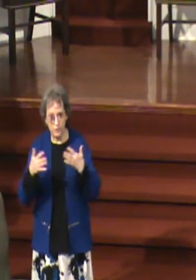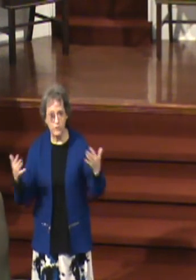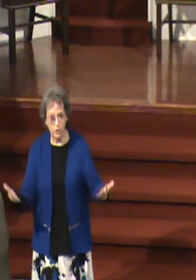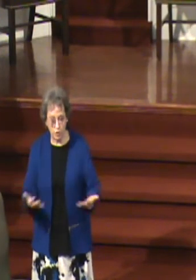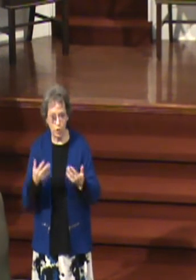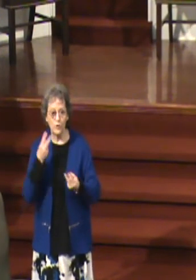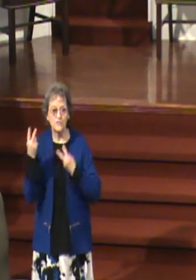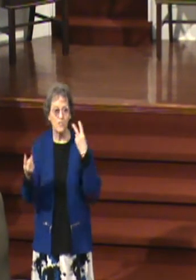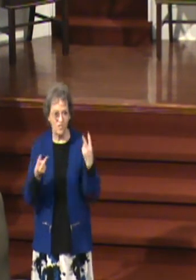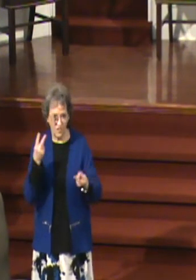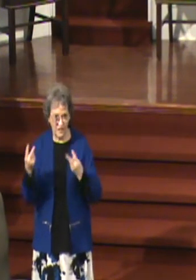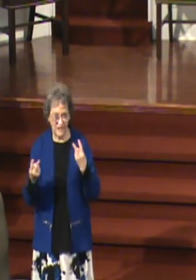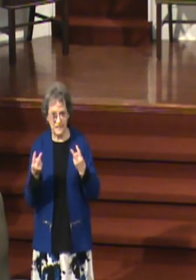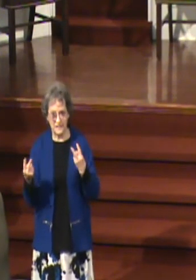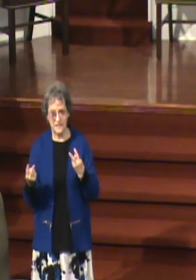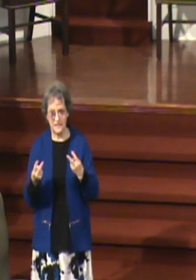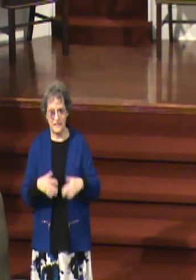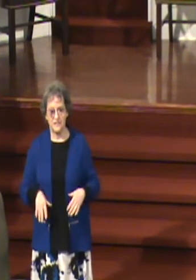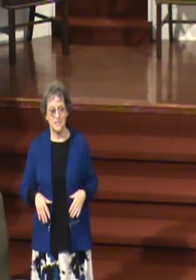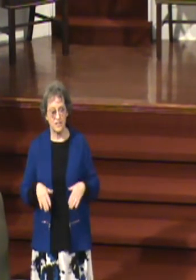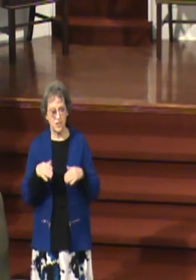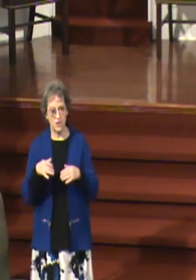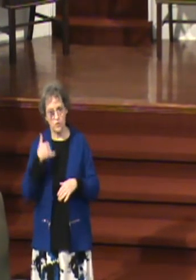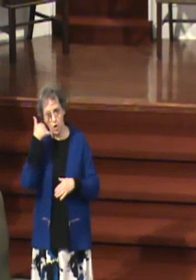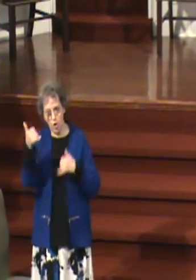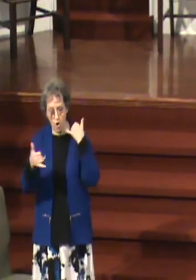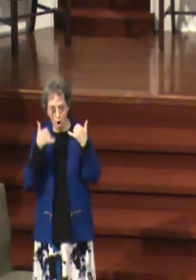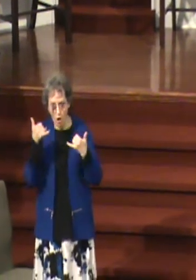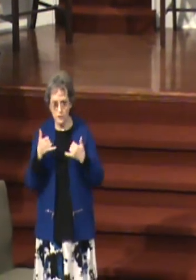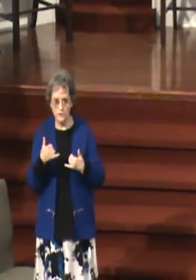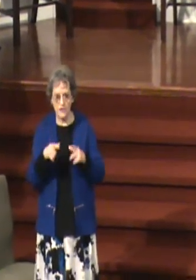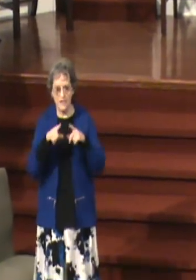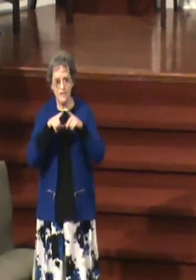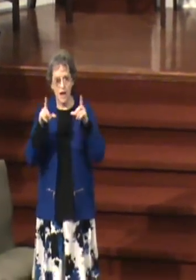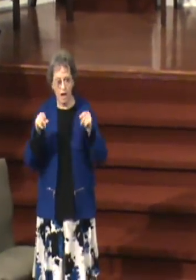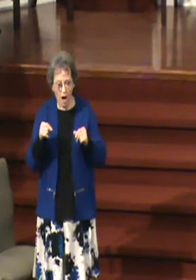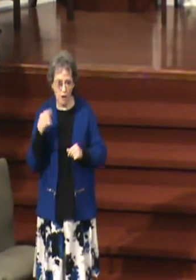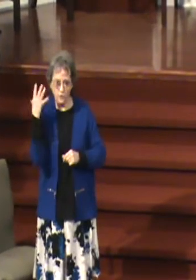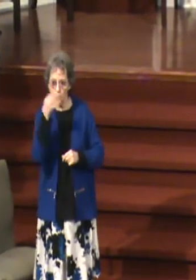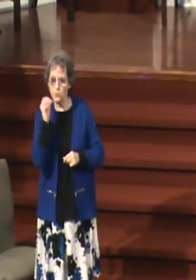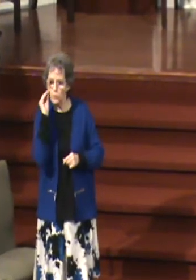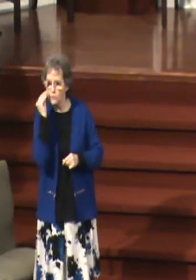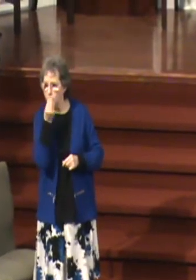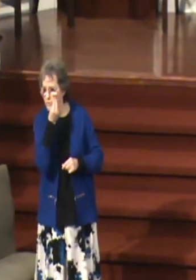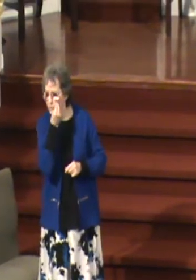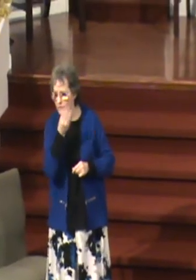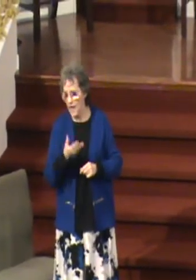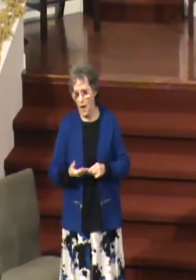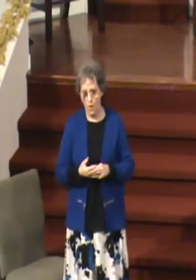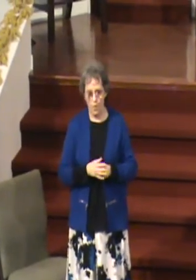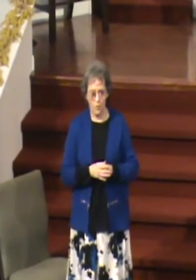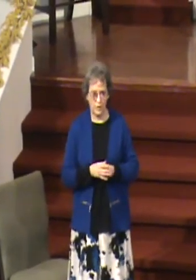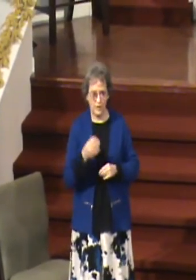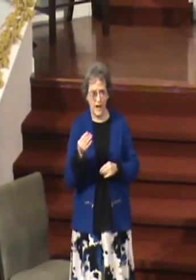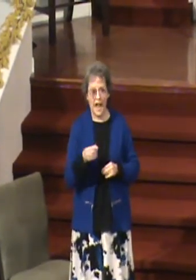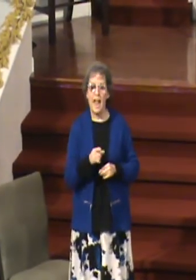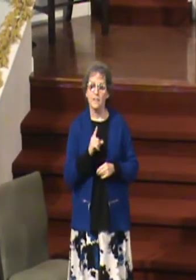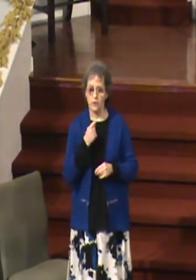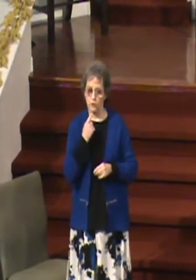visits, the comforting calls, the lovely cards, the beautiful flower arrangements, and the sincere words of song.